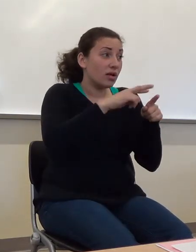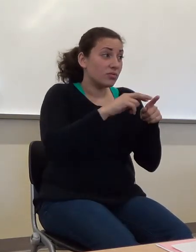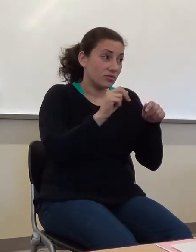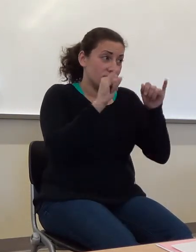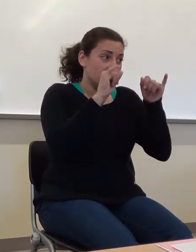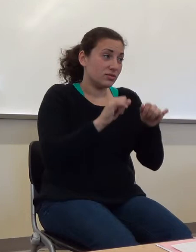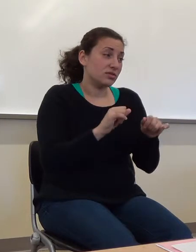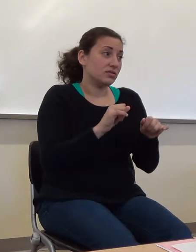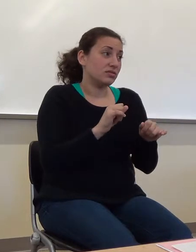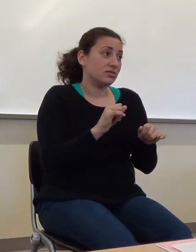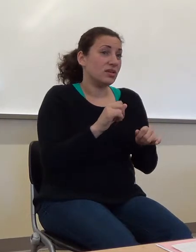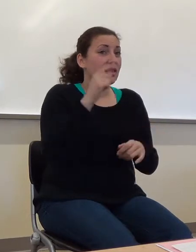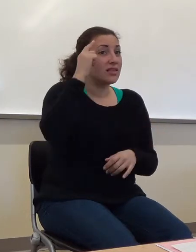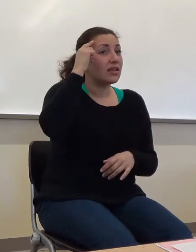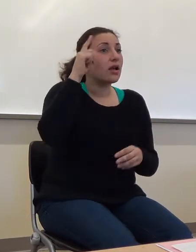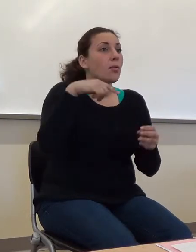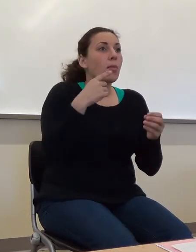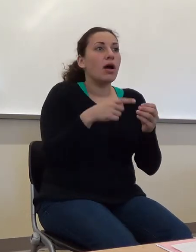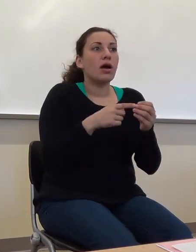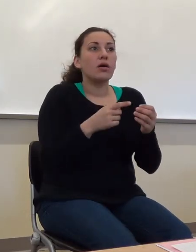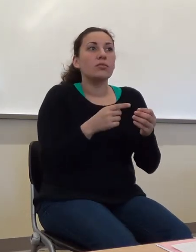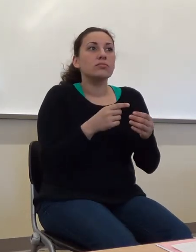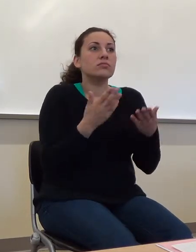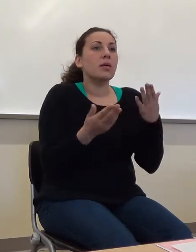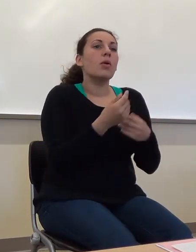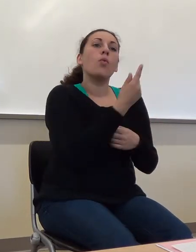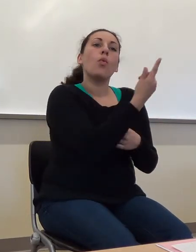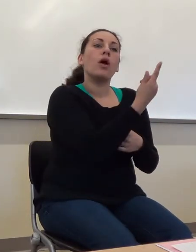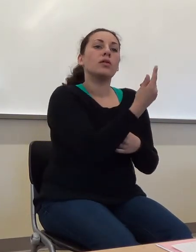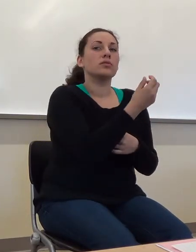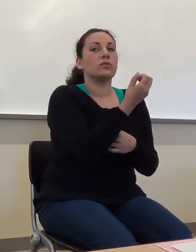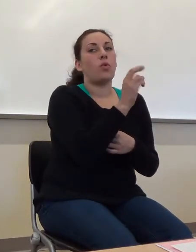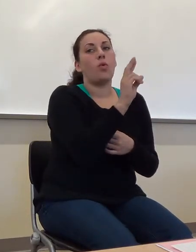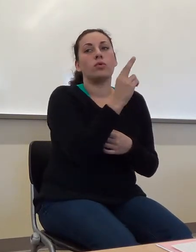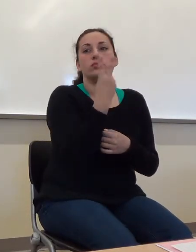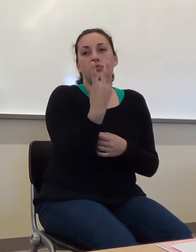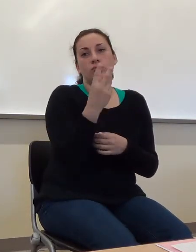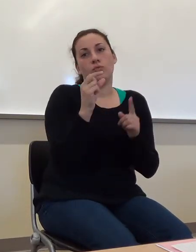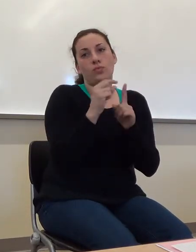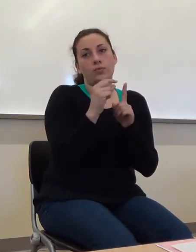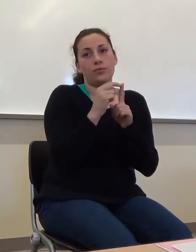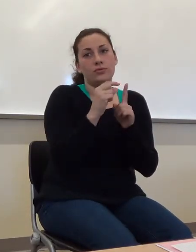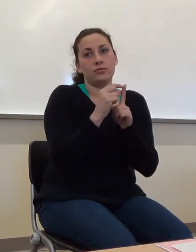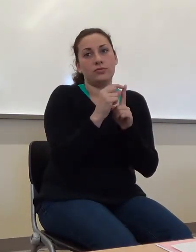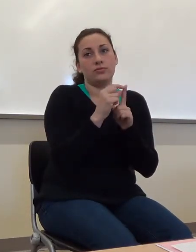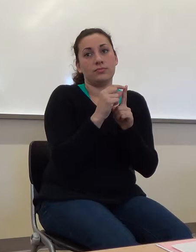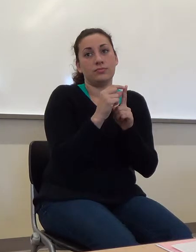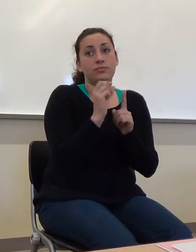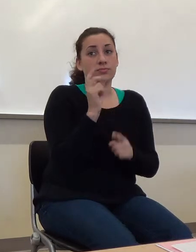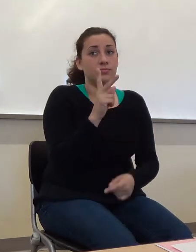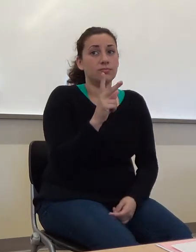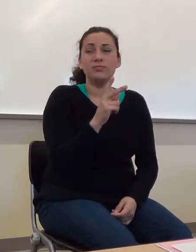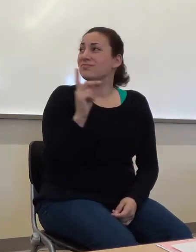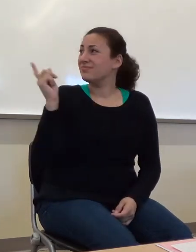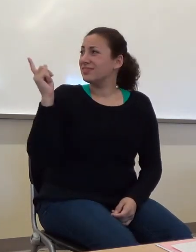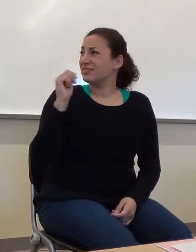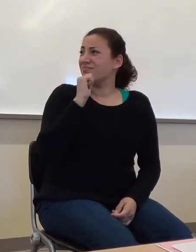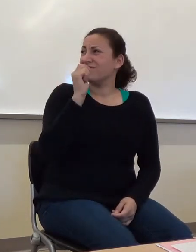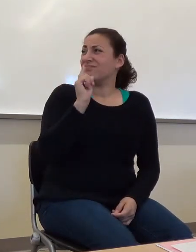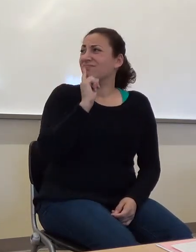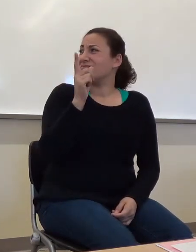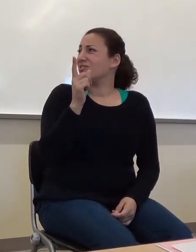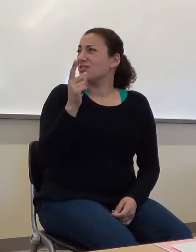quizzes, think in terms of 1 or 2 words. Okay, this one I wasn't sure what they were